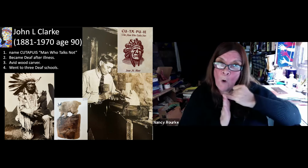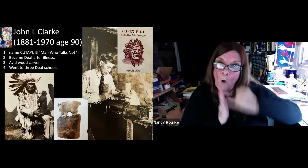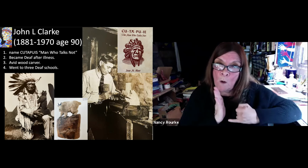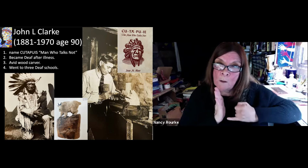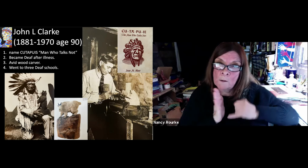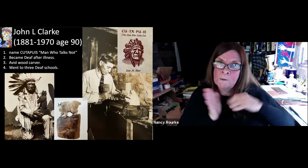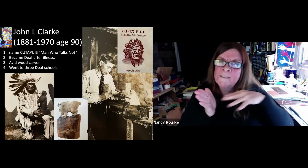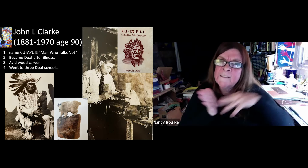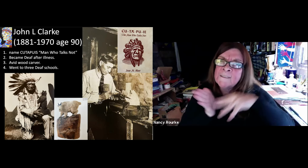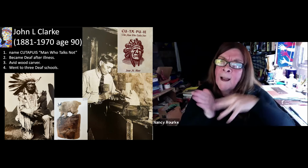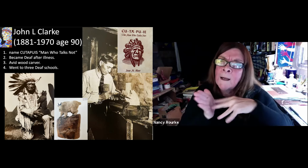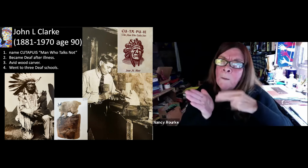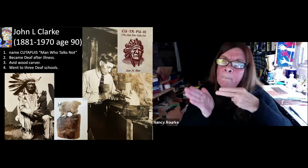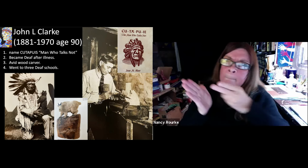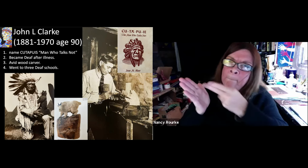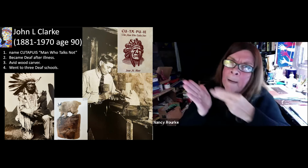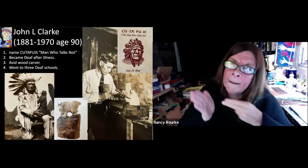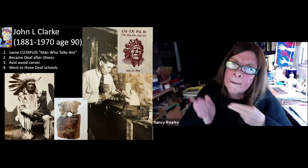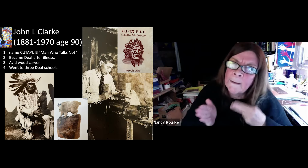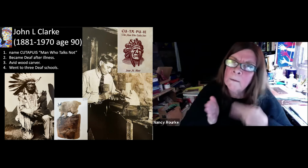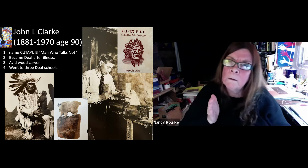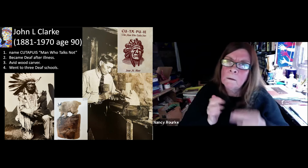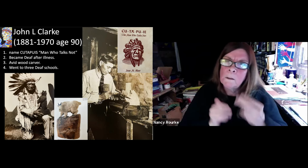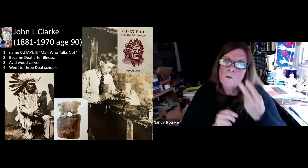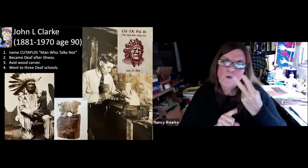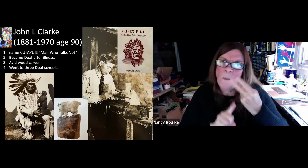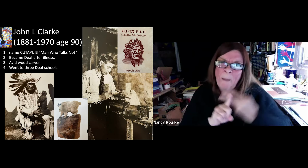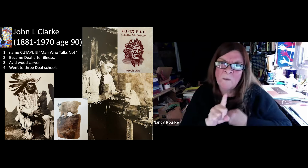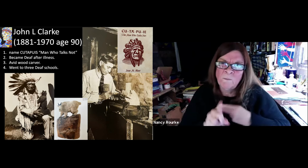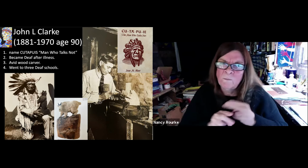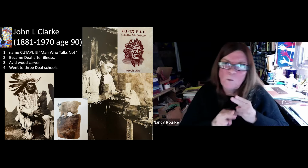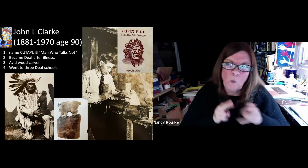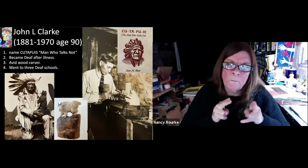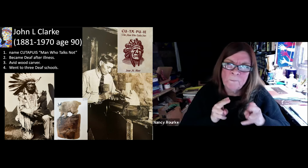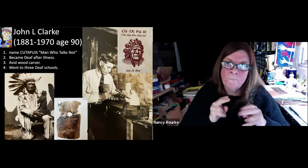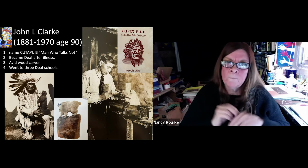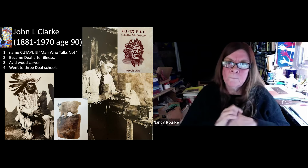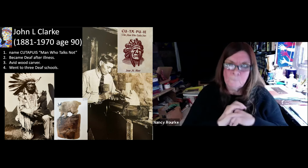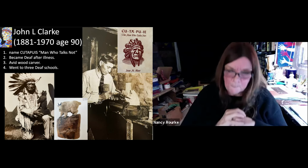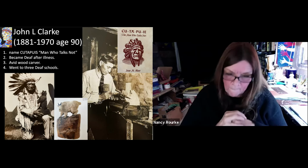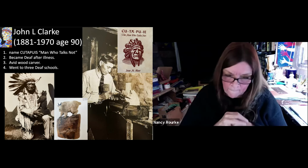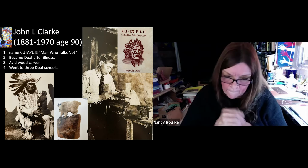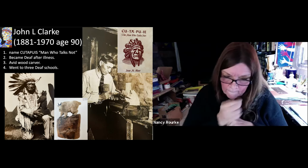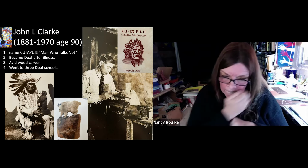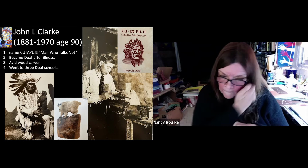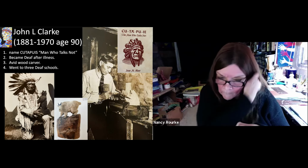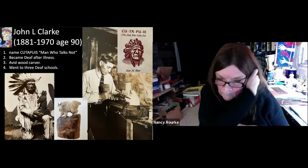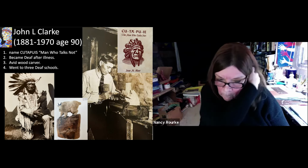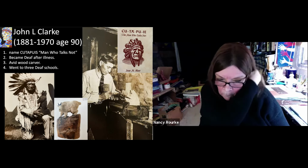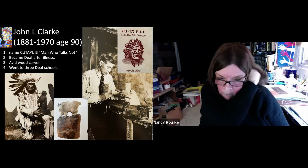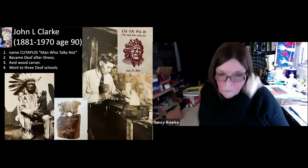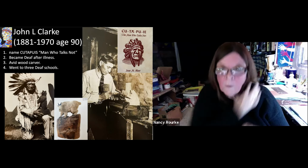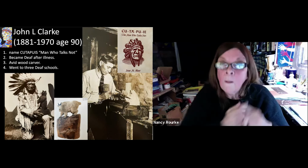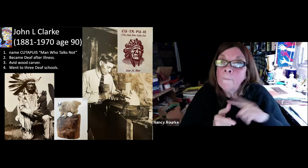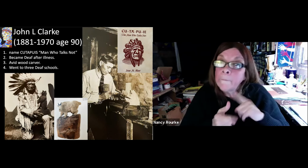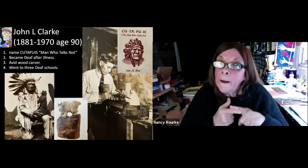John went. To the Chicago Institute of Art. To study painting. He spent two months there. It was a brief